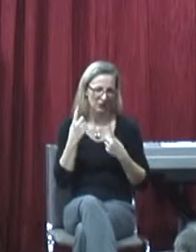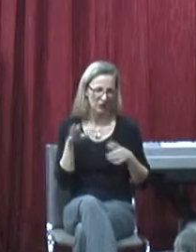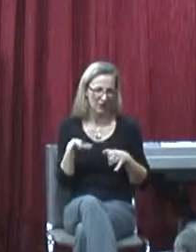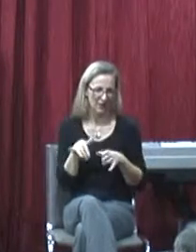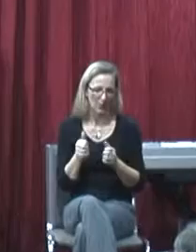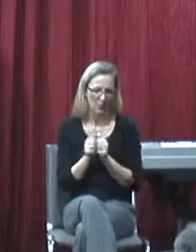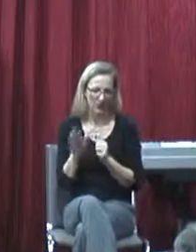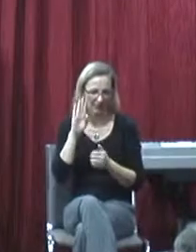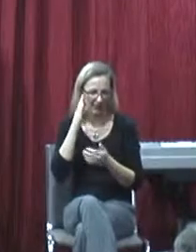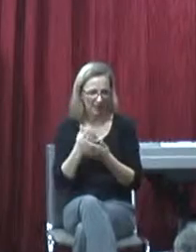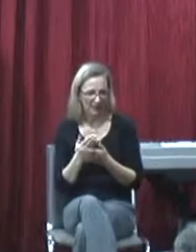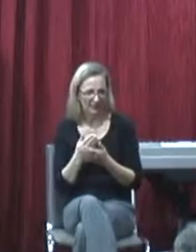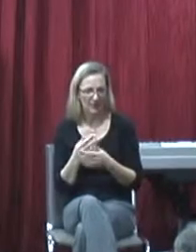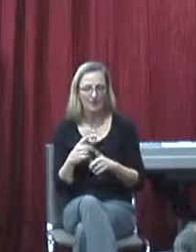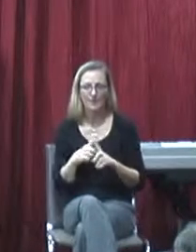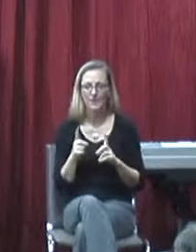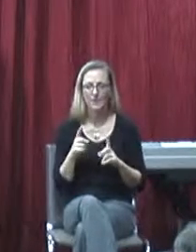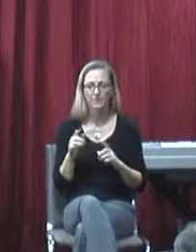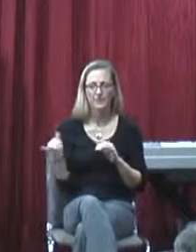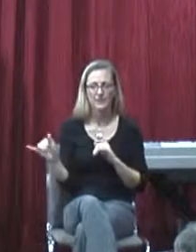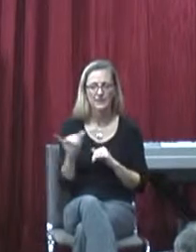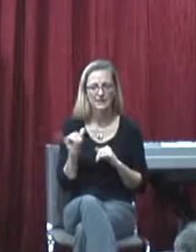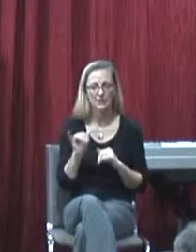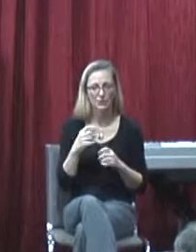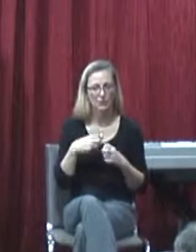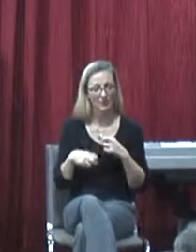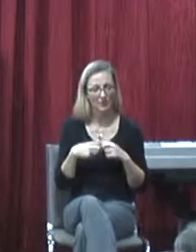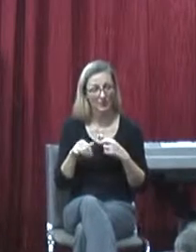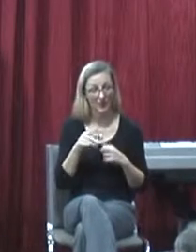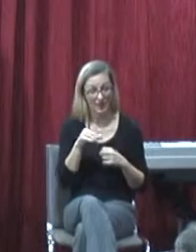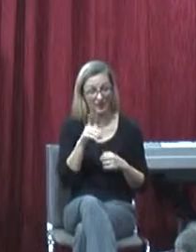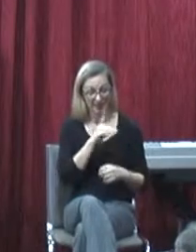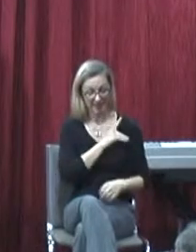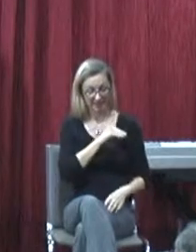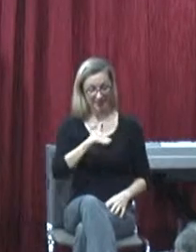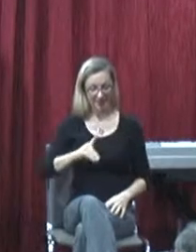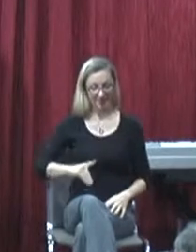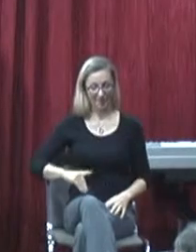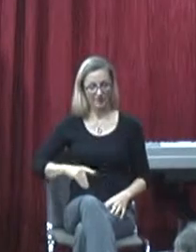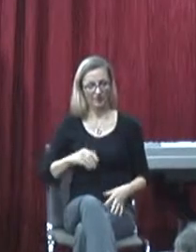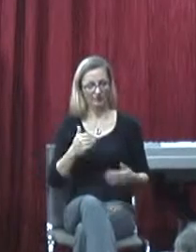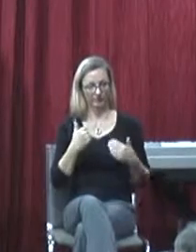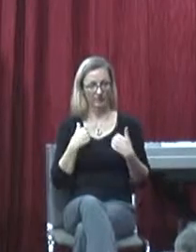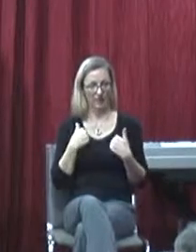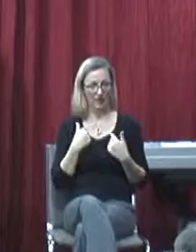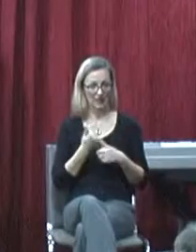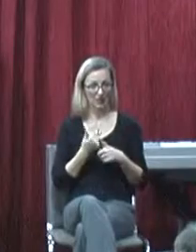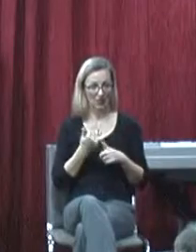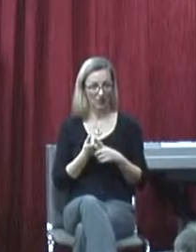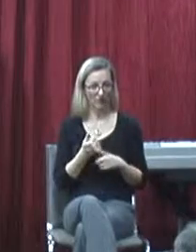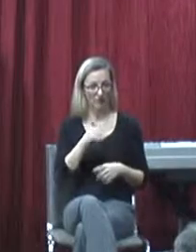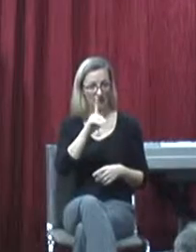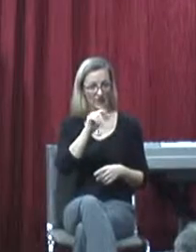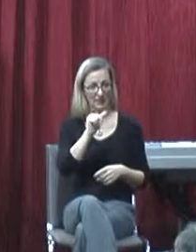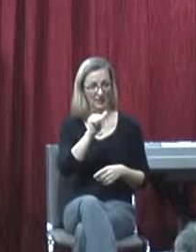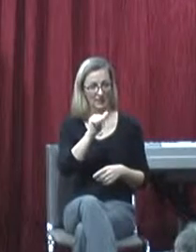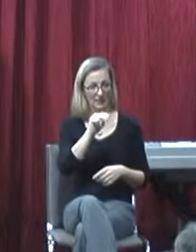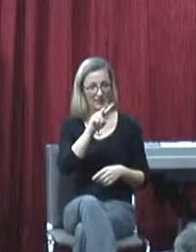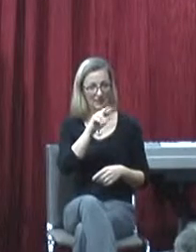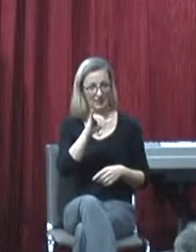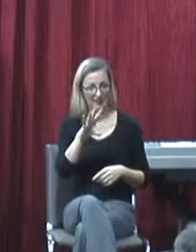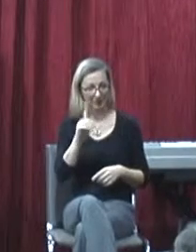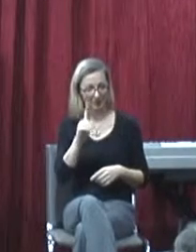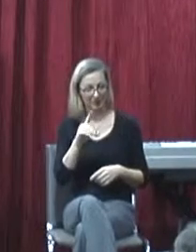sons. And actually, this is similar to the problem that David had. If you've read the story of David and his sons Amnon